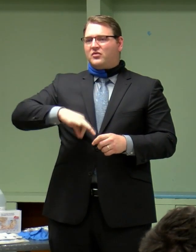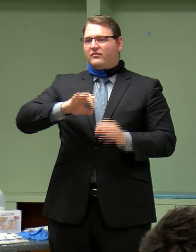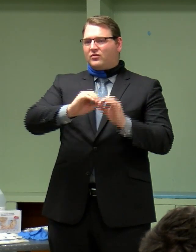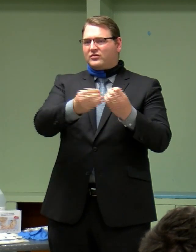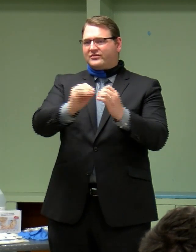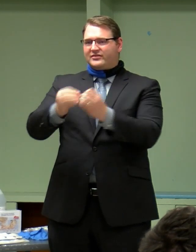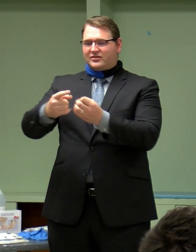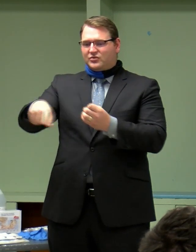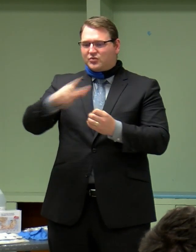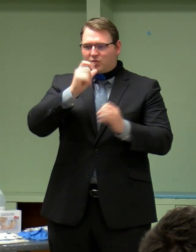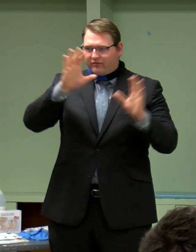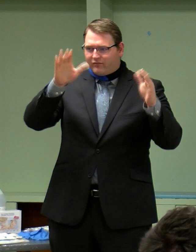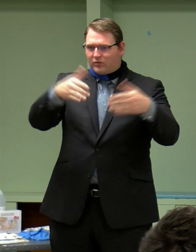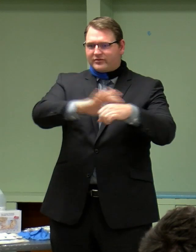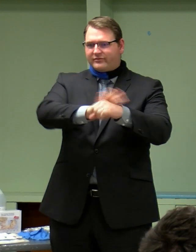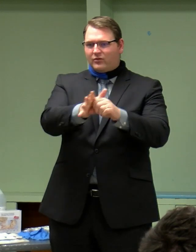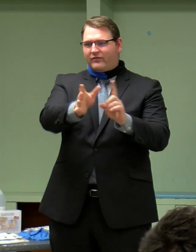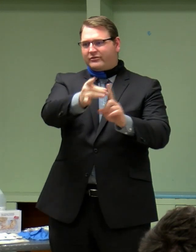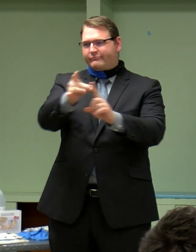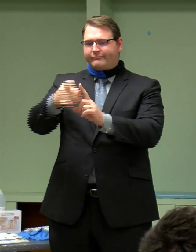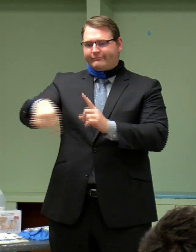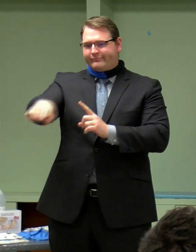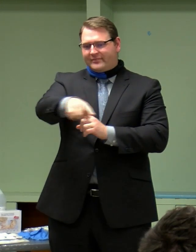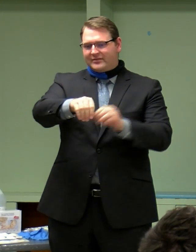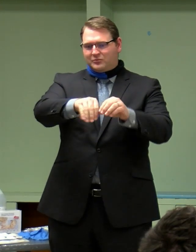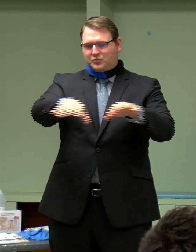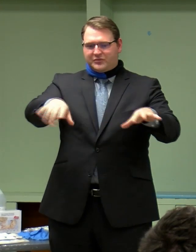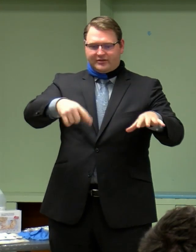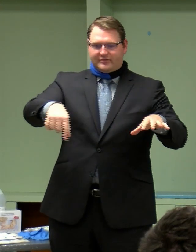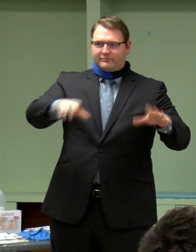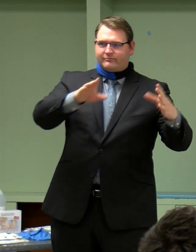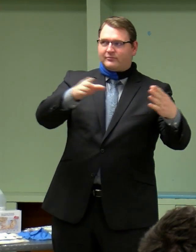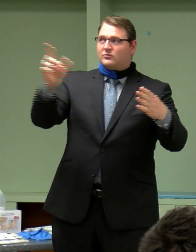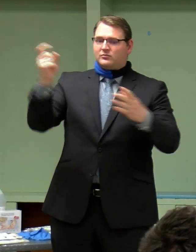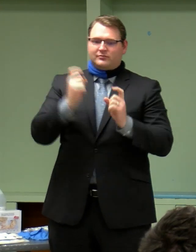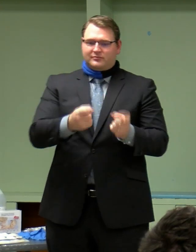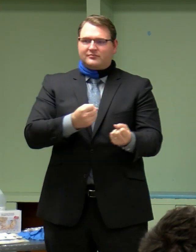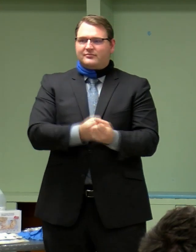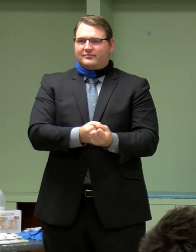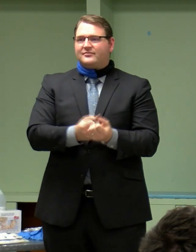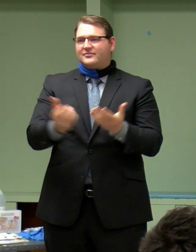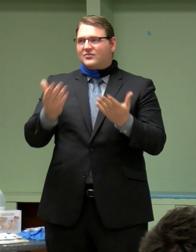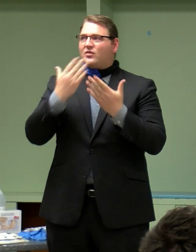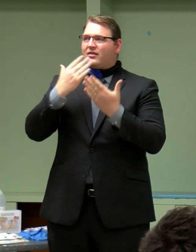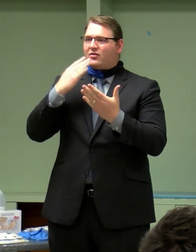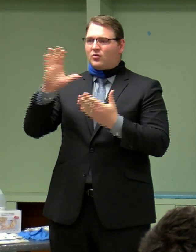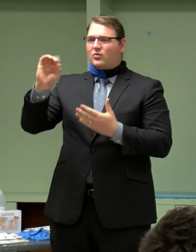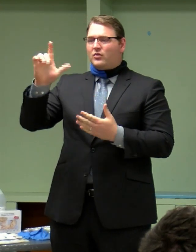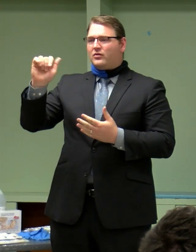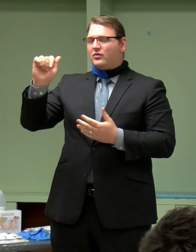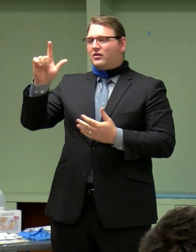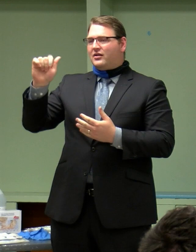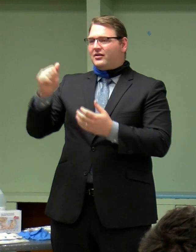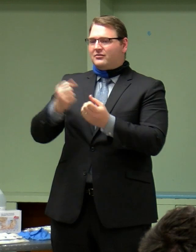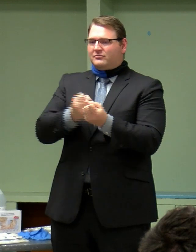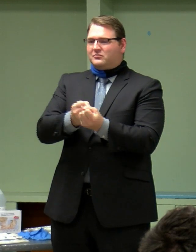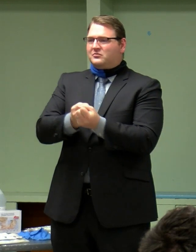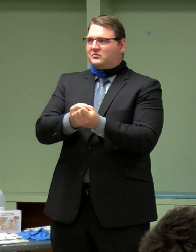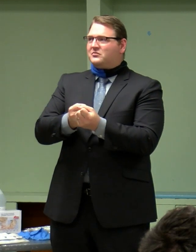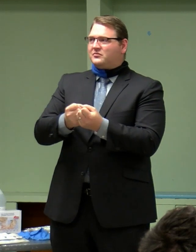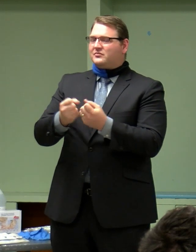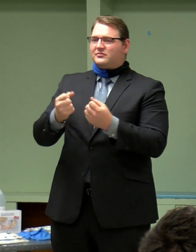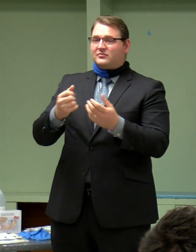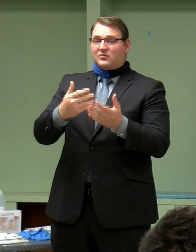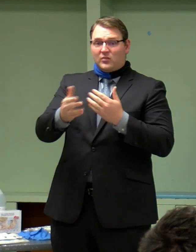response to COVID-19 pandemic. And again, I want to thank Coca-Cola Southwest Beverages for their steadfast support wherever a